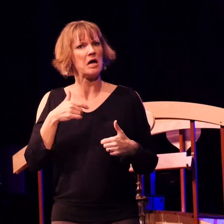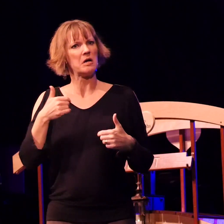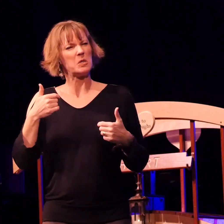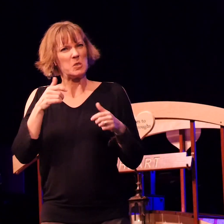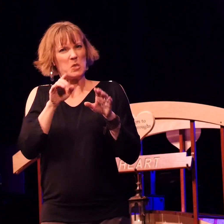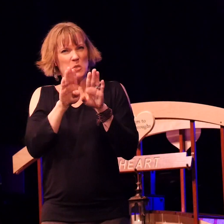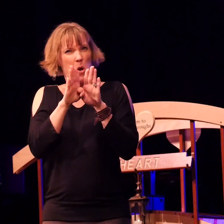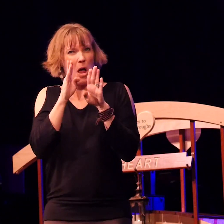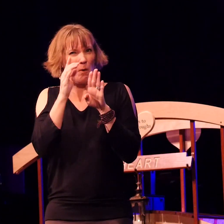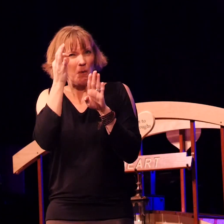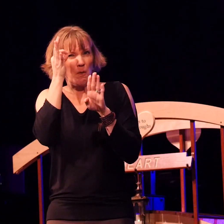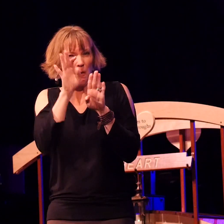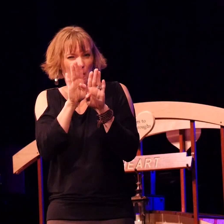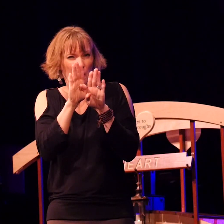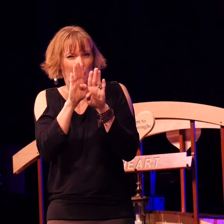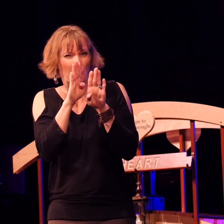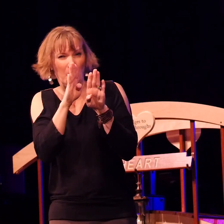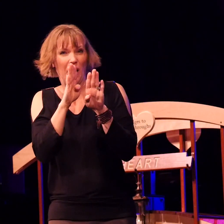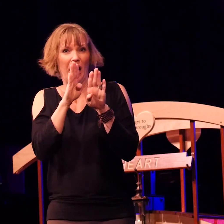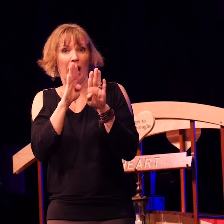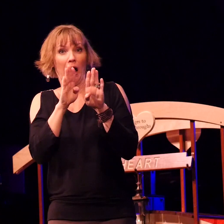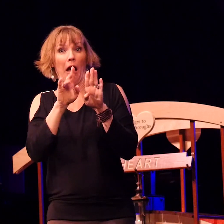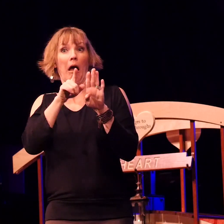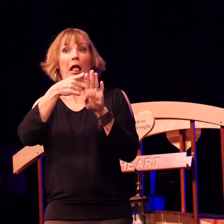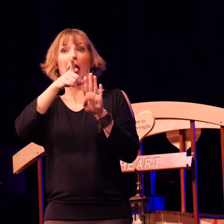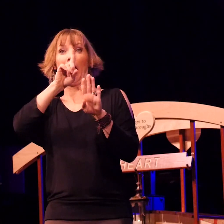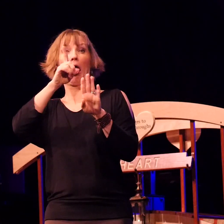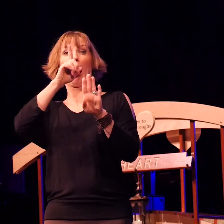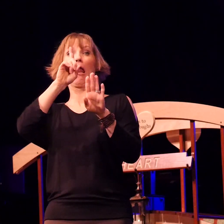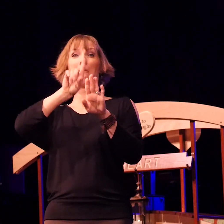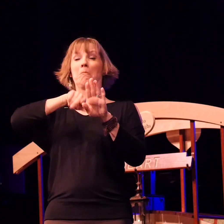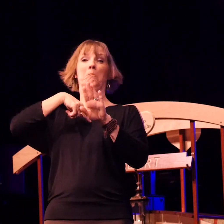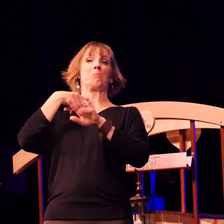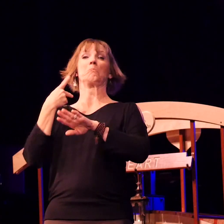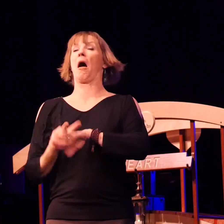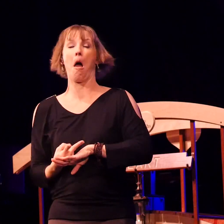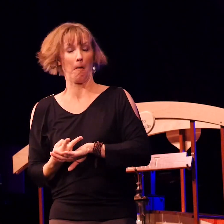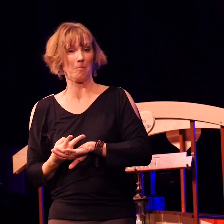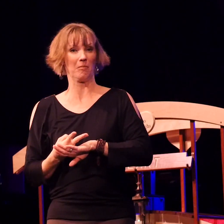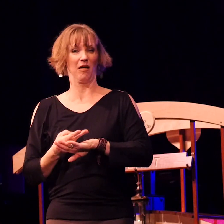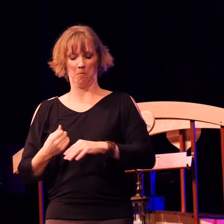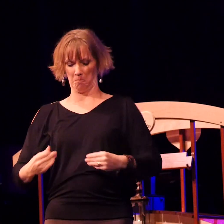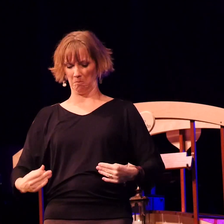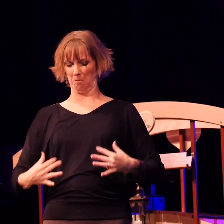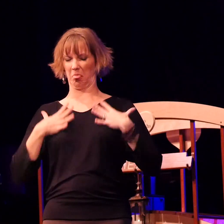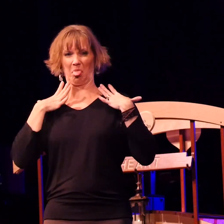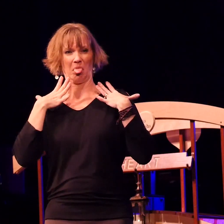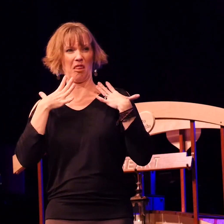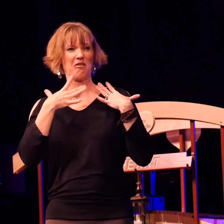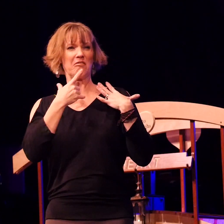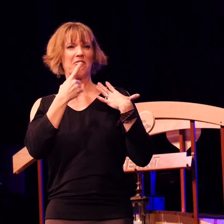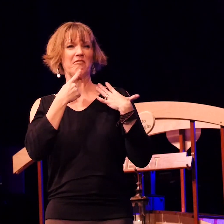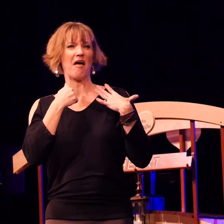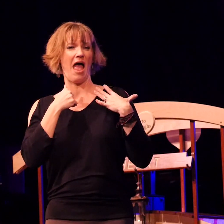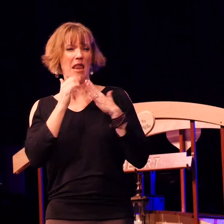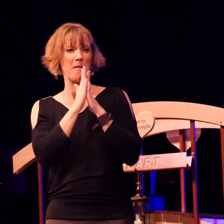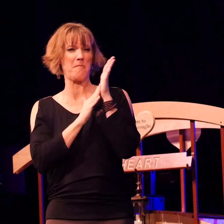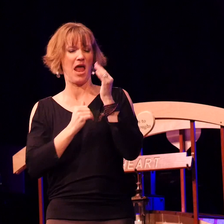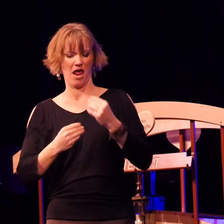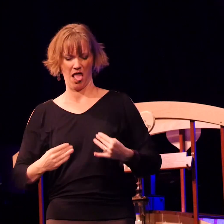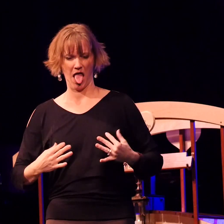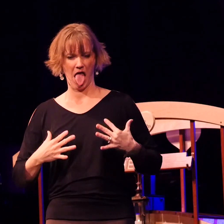door almost open when I lost my grip, stumbled backwards and wound up on the ground, red gallons all over